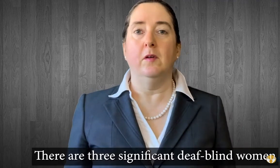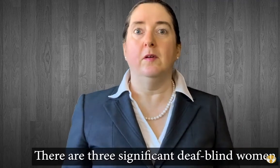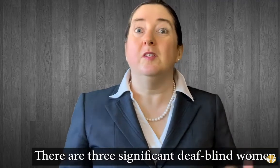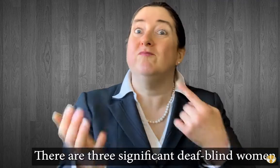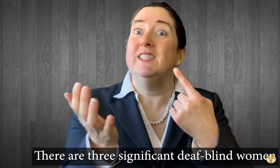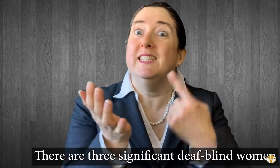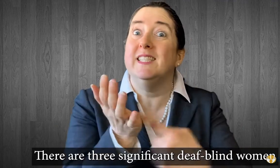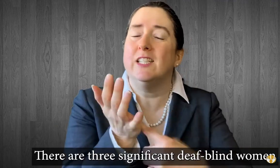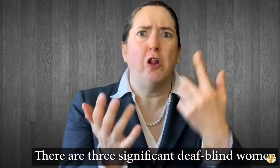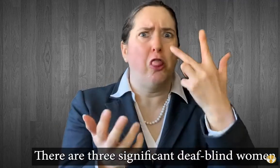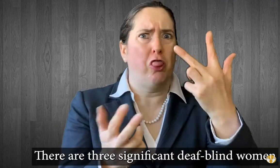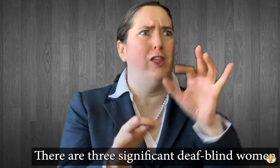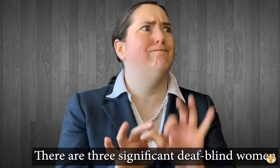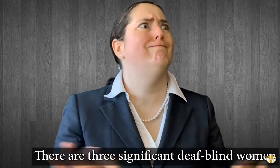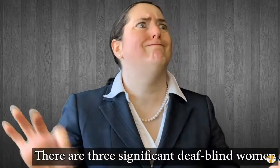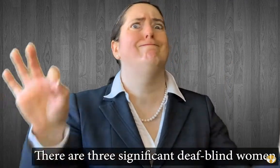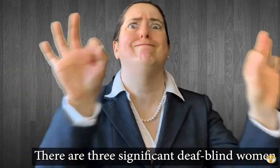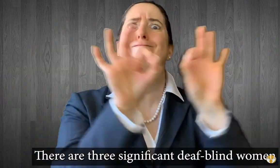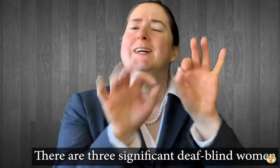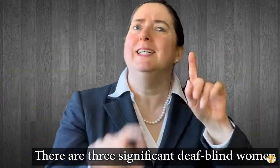There are three significant DeafBlind women.